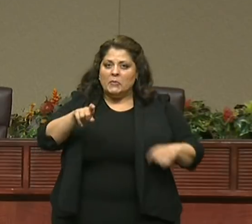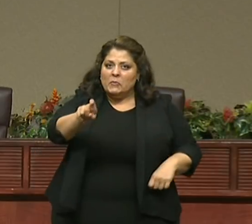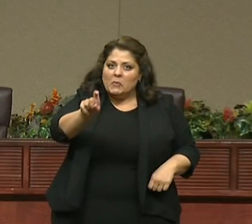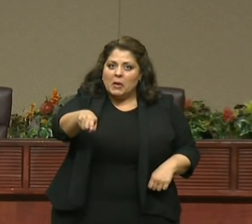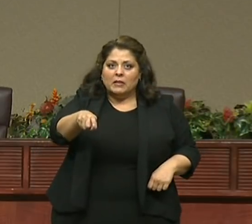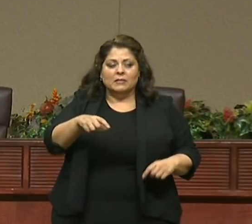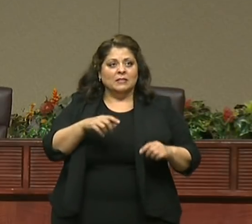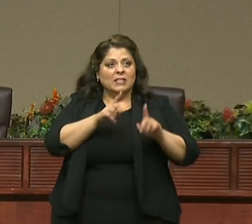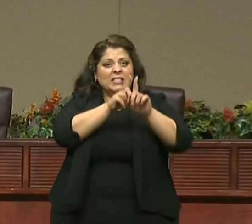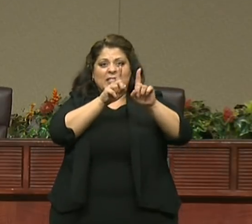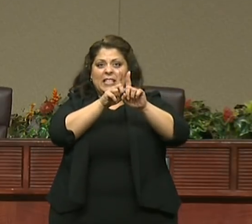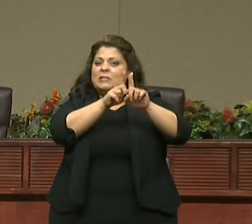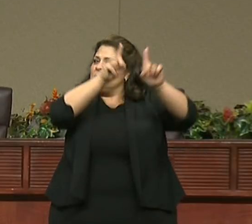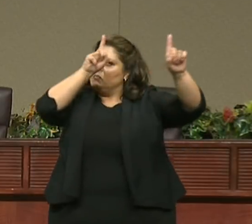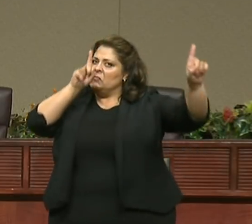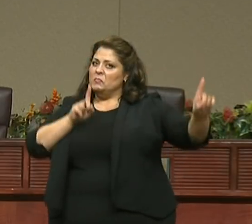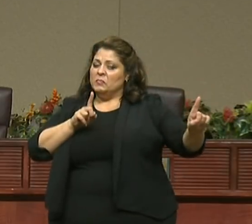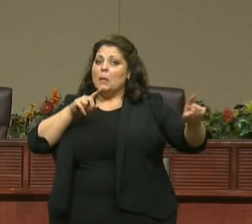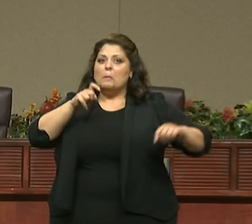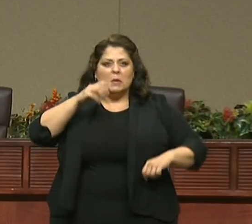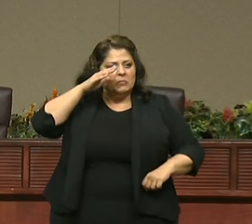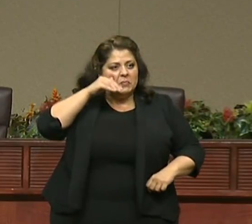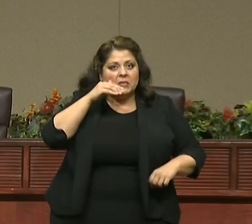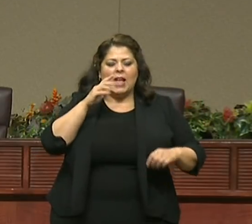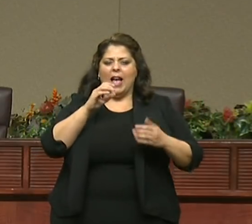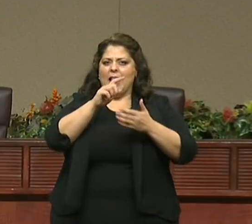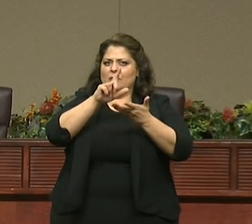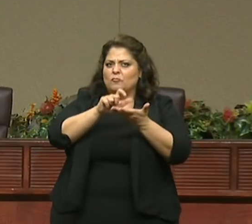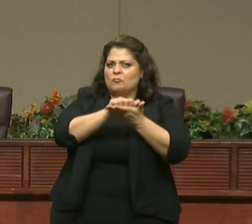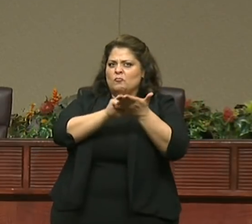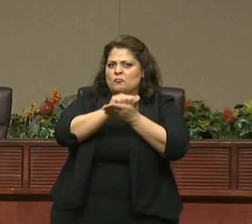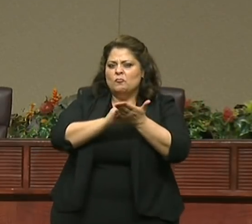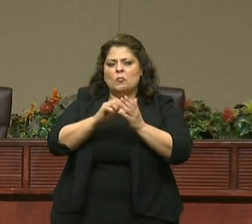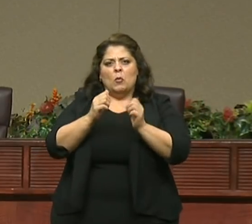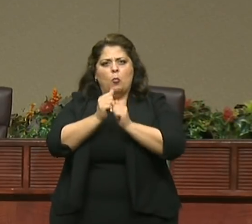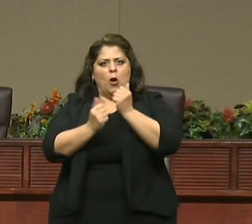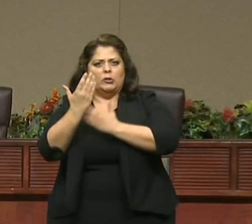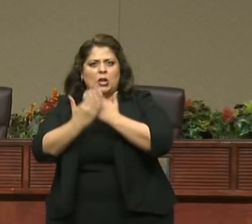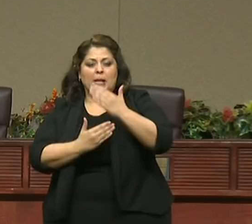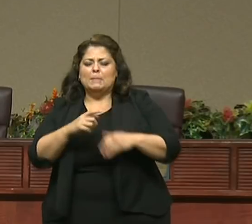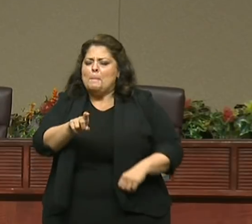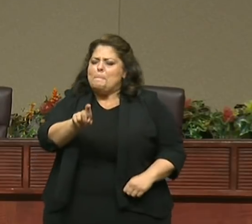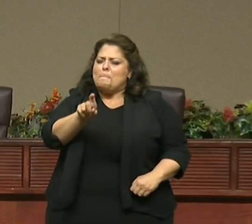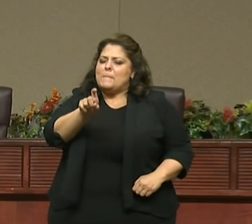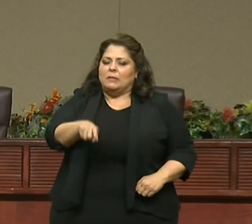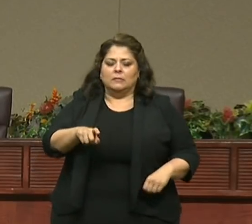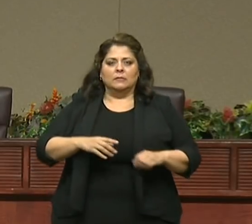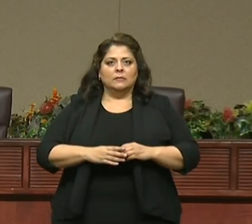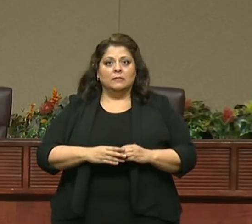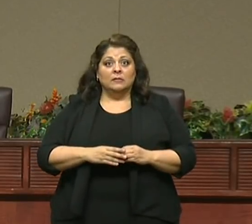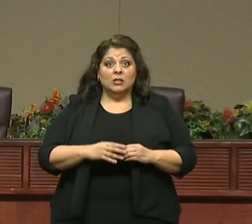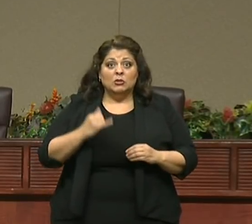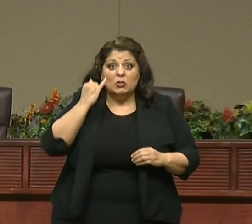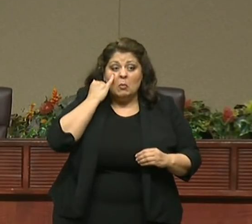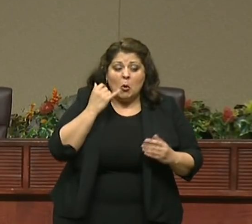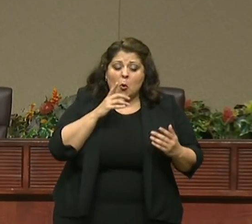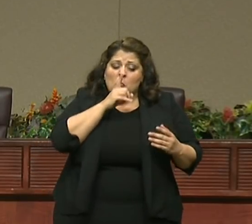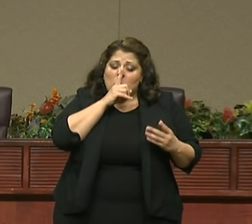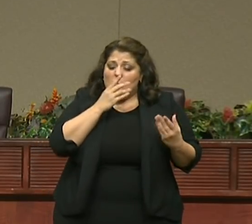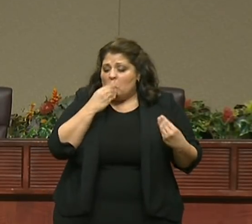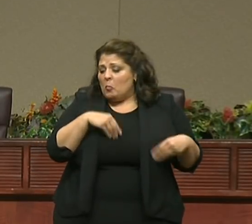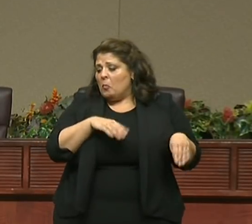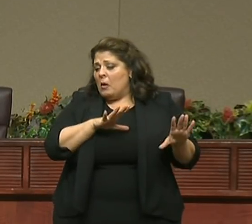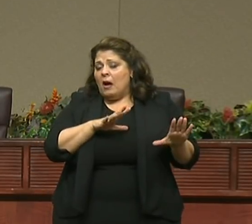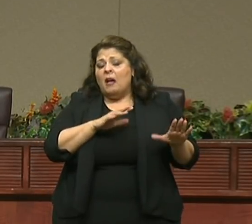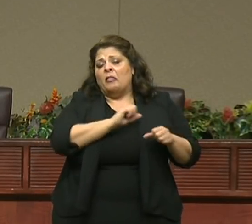must continue to wash our hands and sanitize regularly. If we don't do these things, then we let the virus take control.